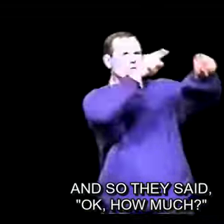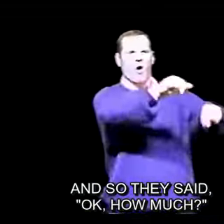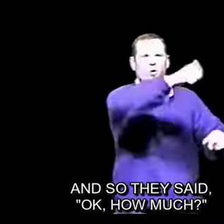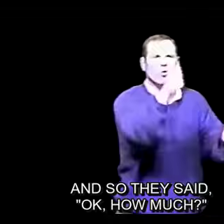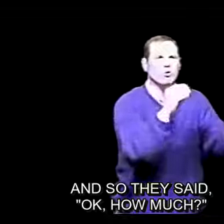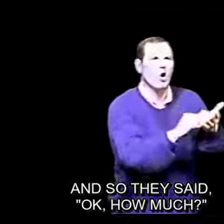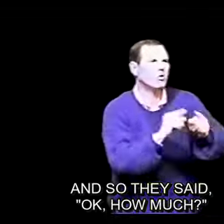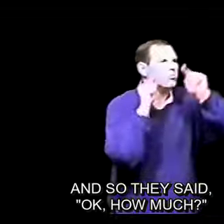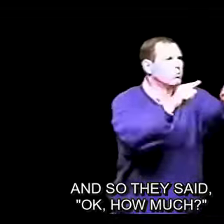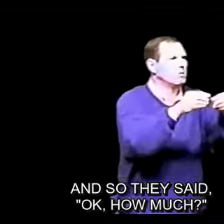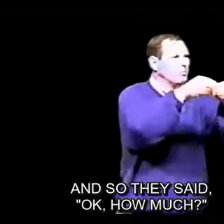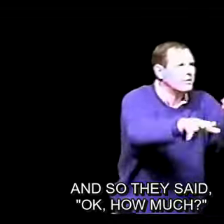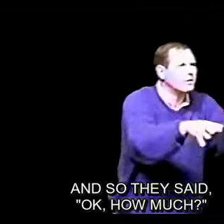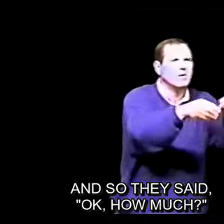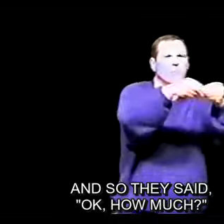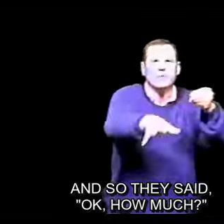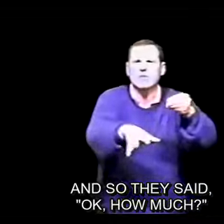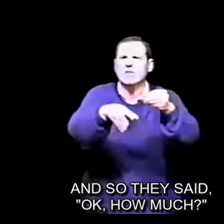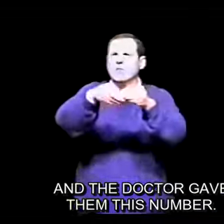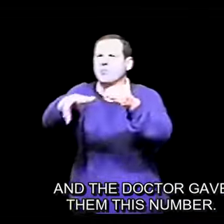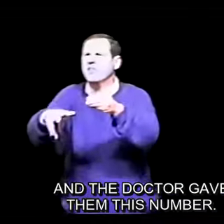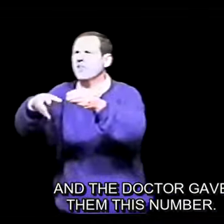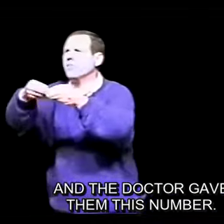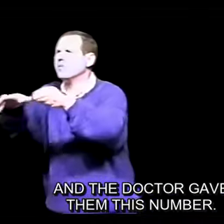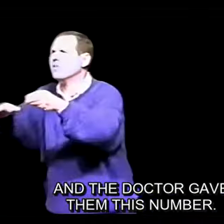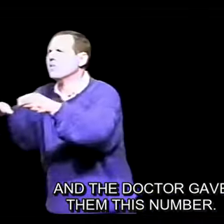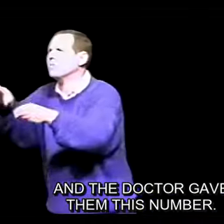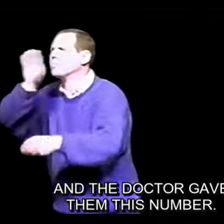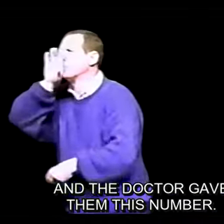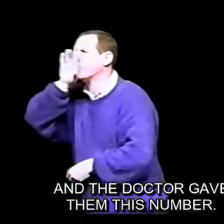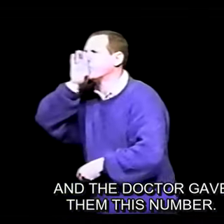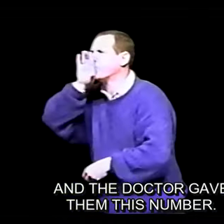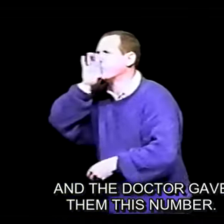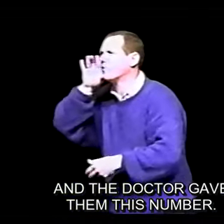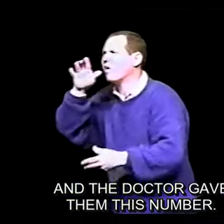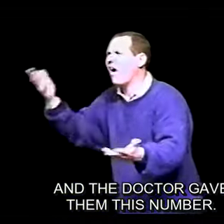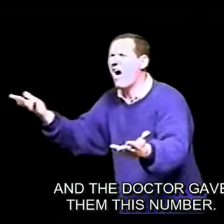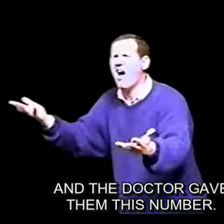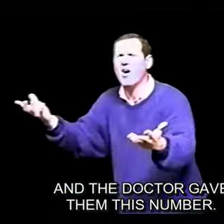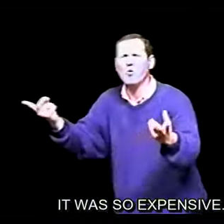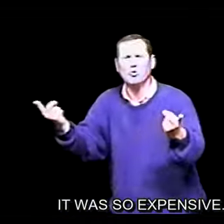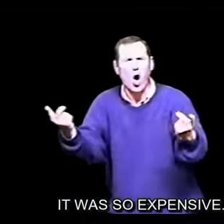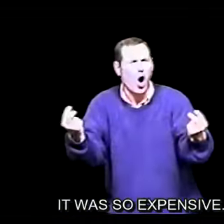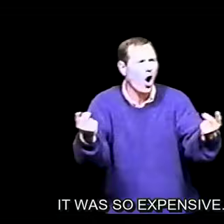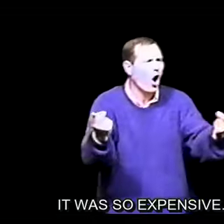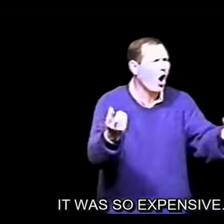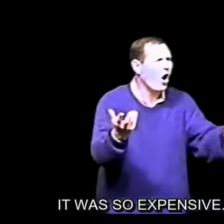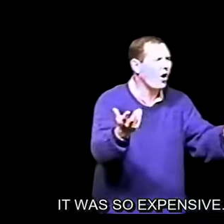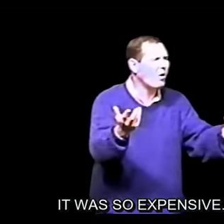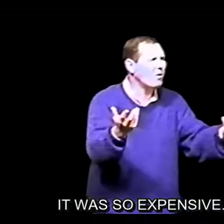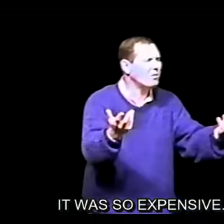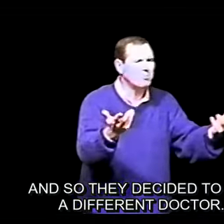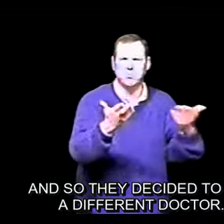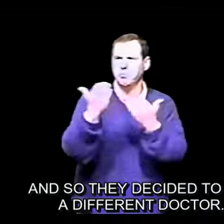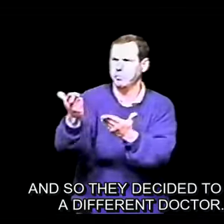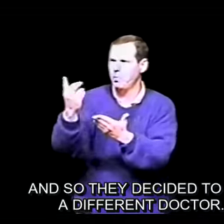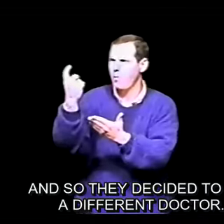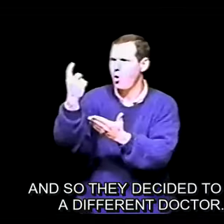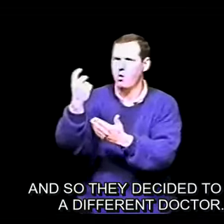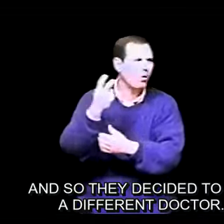okay, how much? And the doctor gave them this number. It was so expensive. And so they decided to